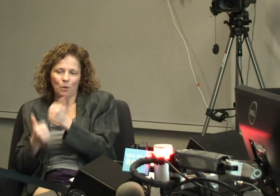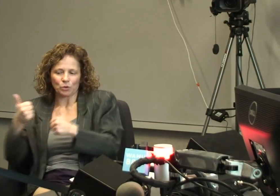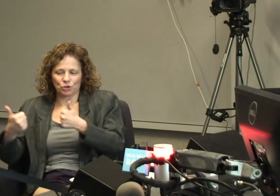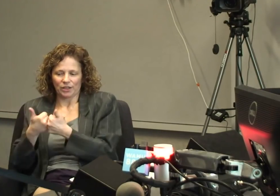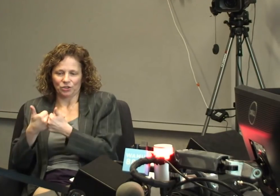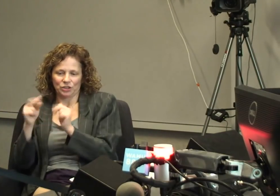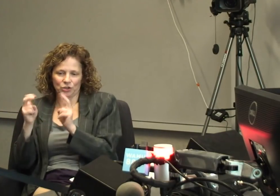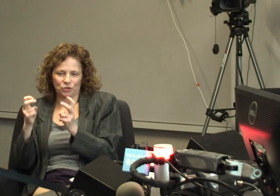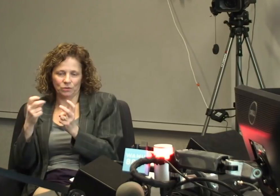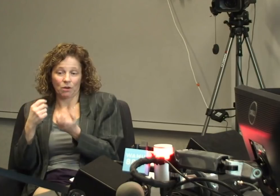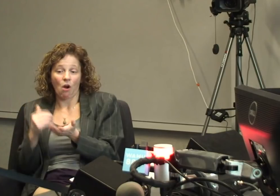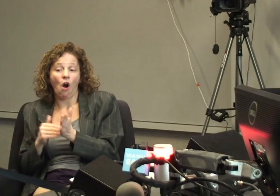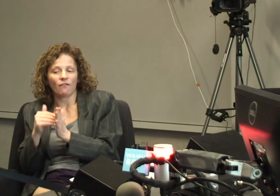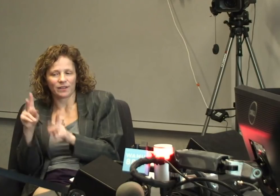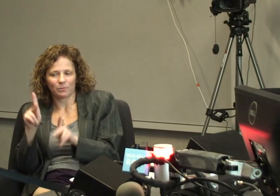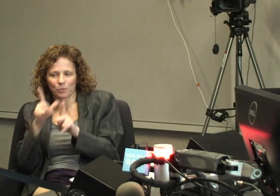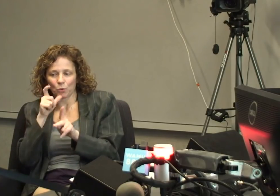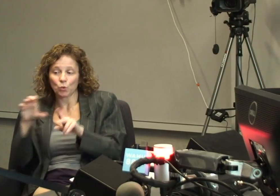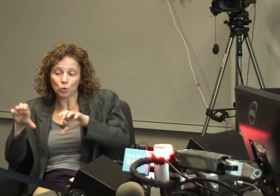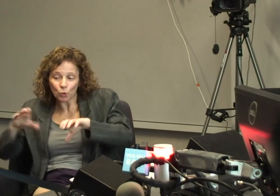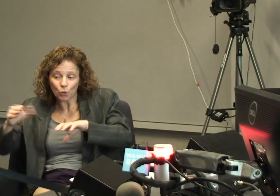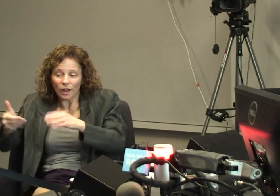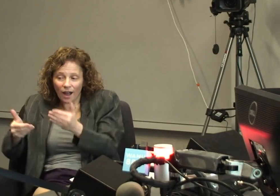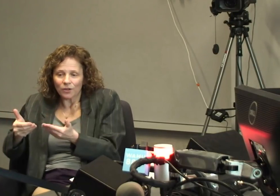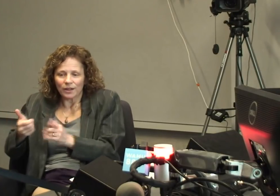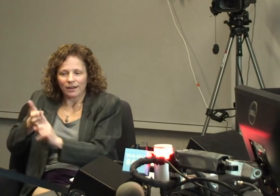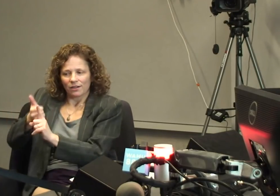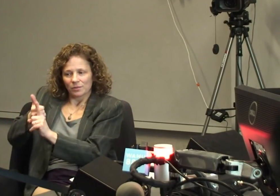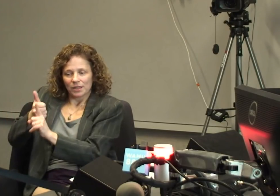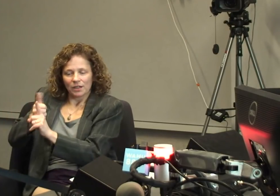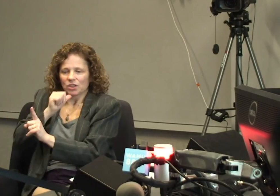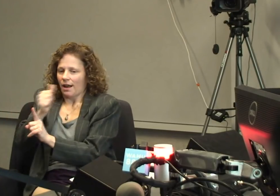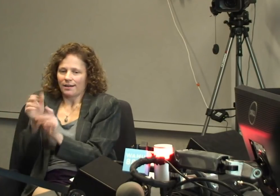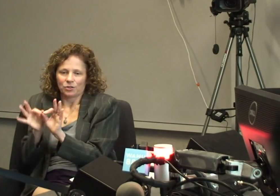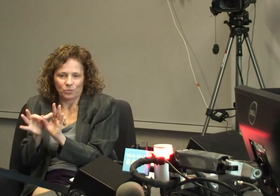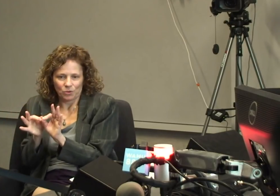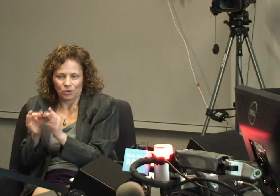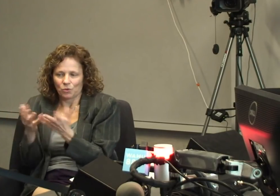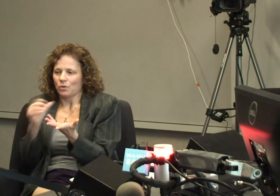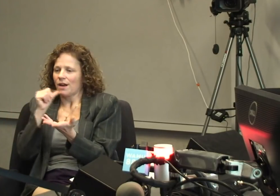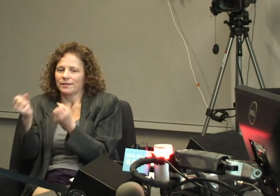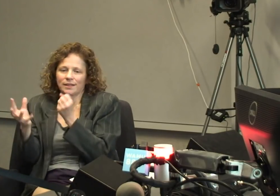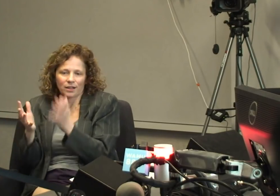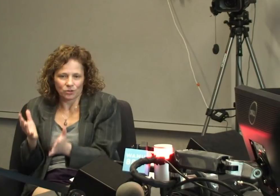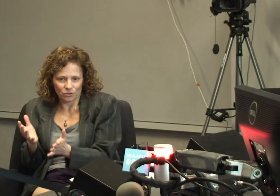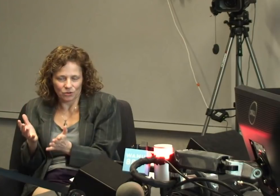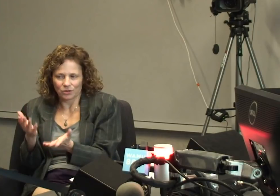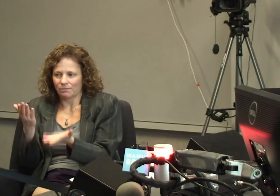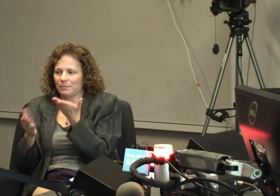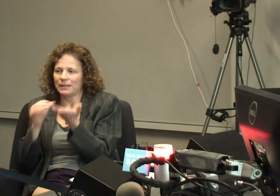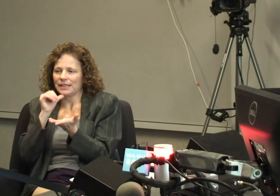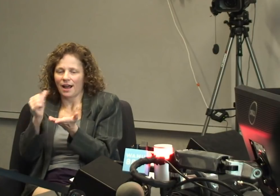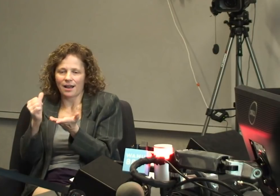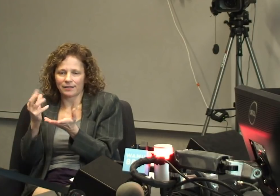and that probably is perhaps the most challenging issue of this whole issue because often hiring agencies are not qualified